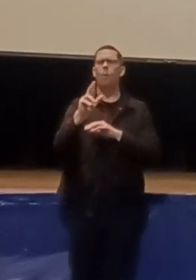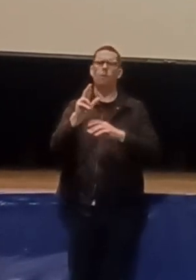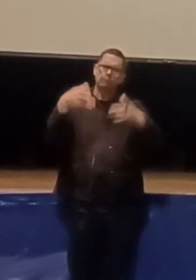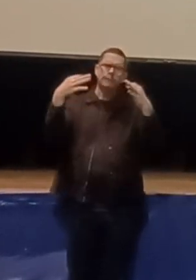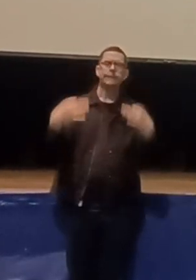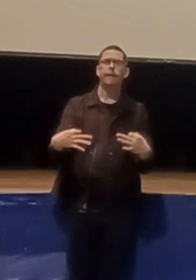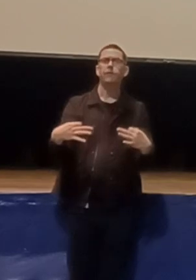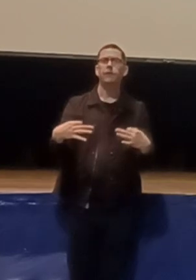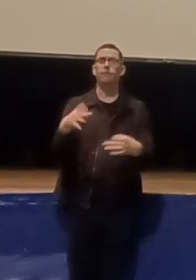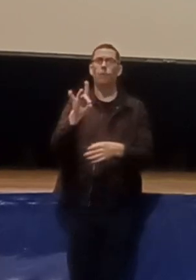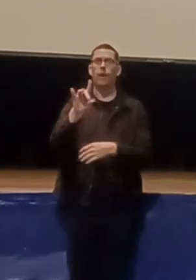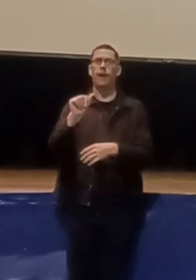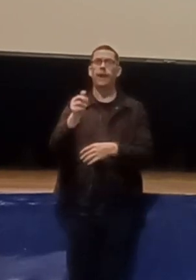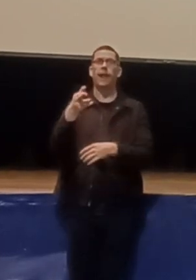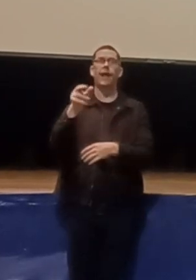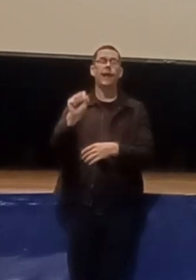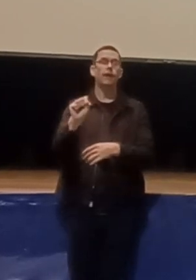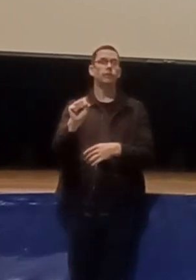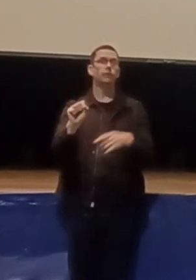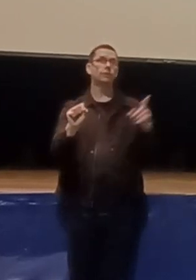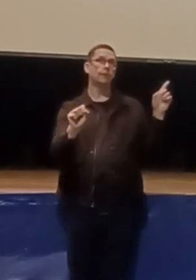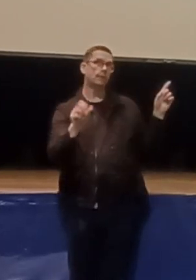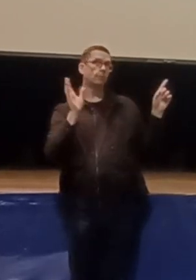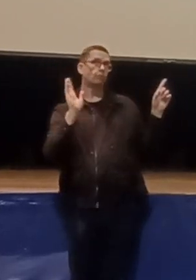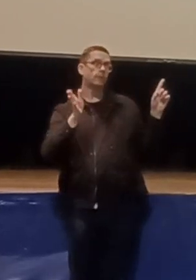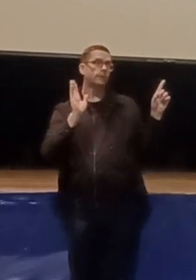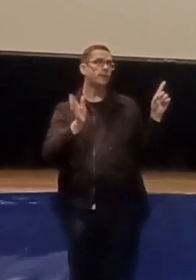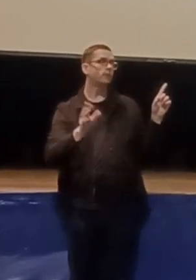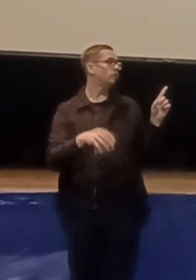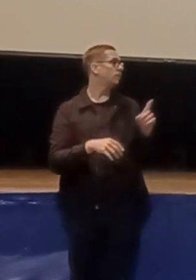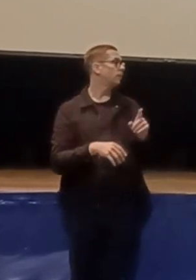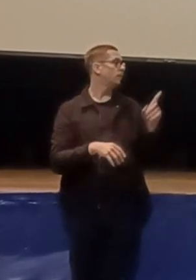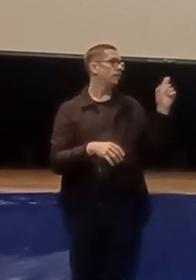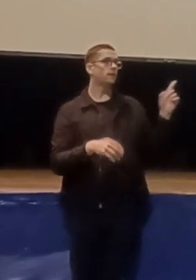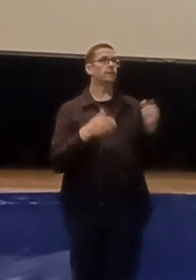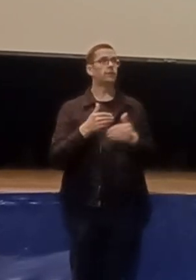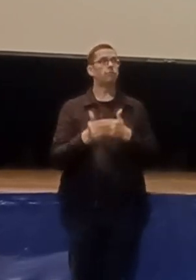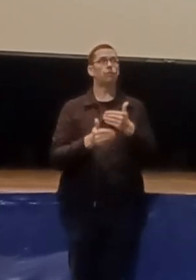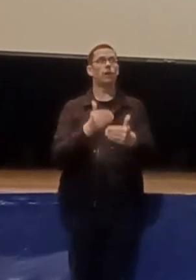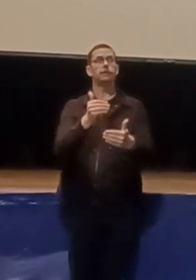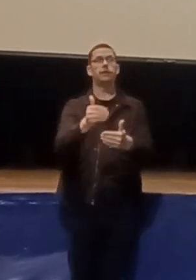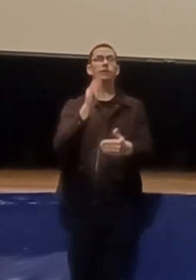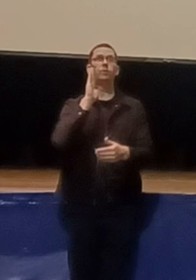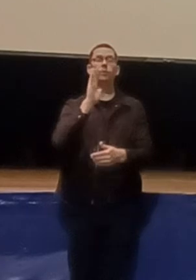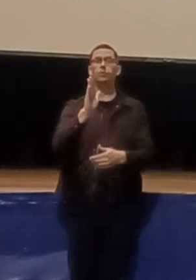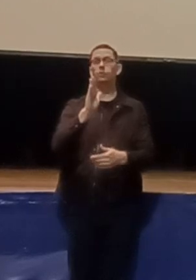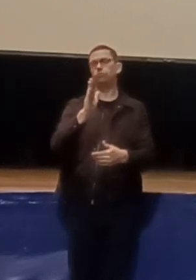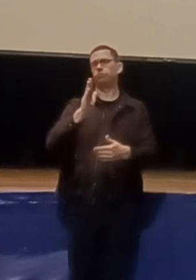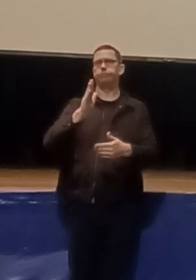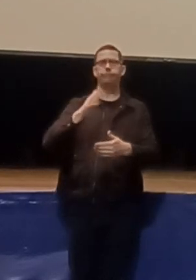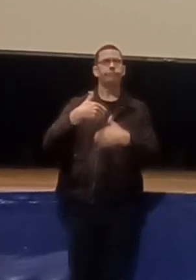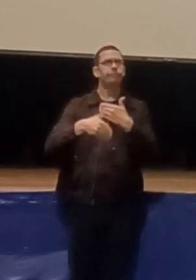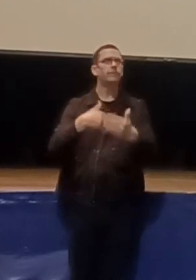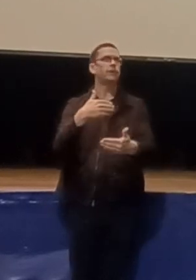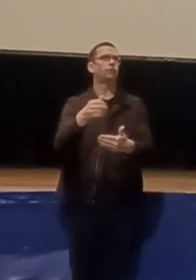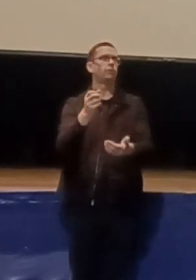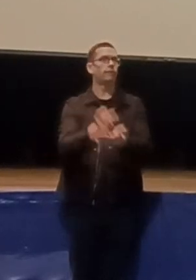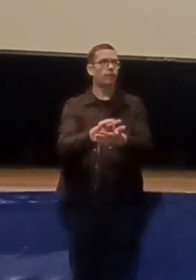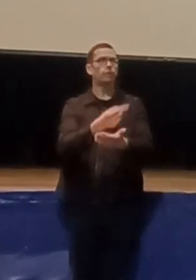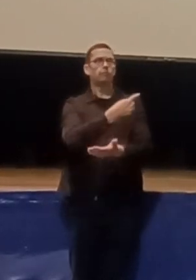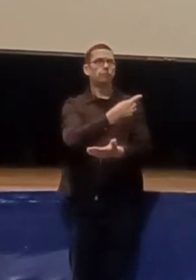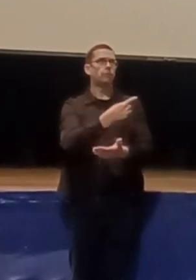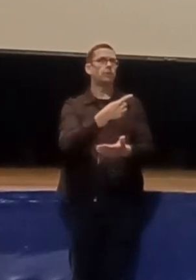for those 8 acres. What I outlined here today is this is the process we will take to confirm those assumptions associated with